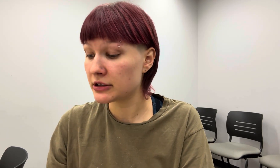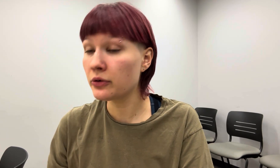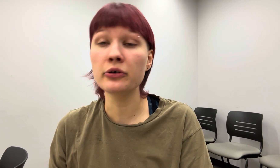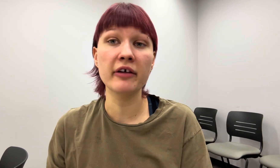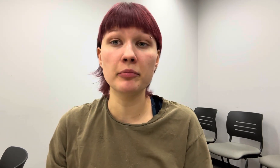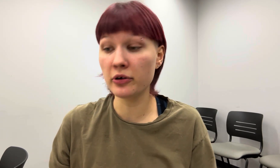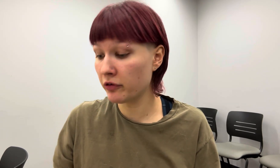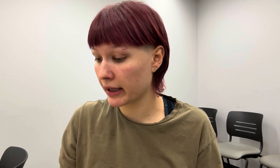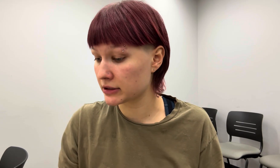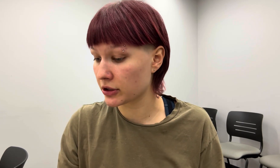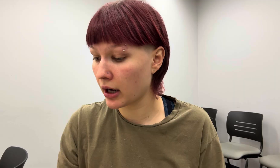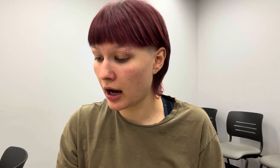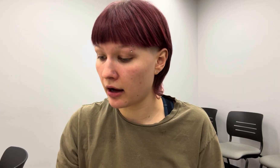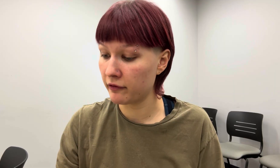Antonio gave a beautiful answer